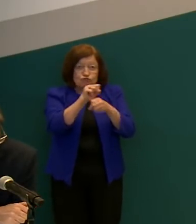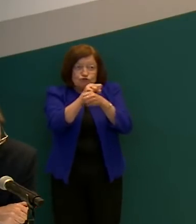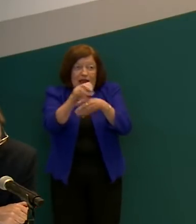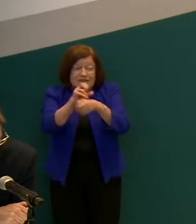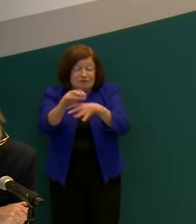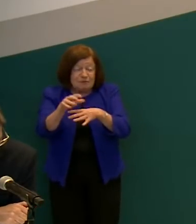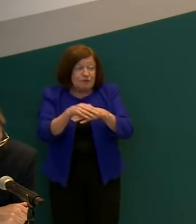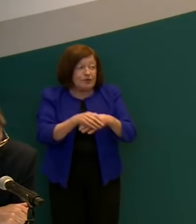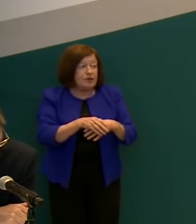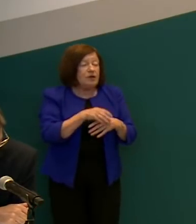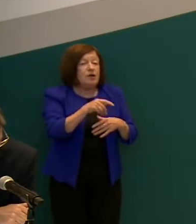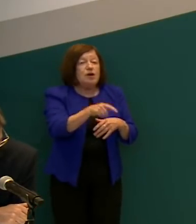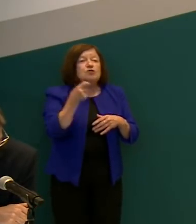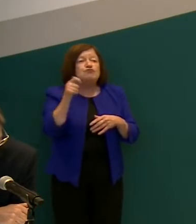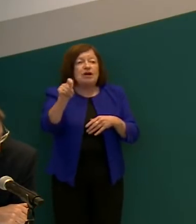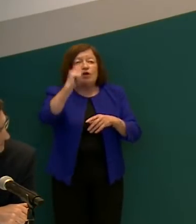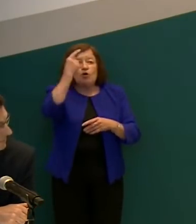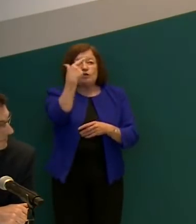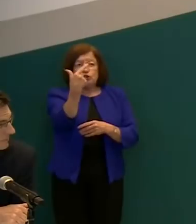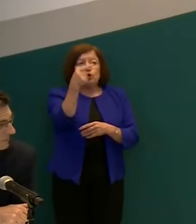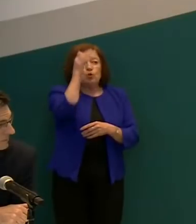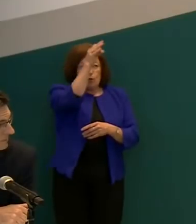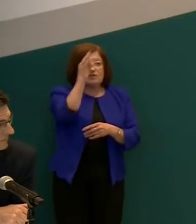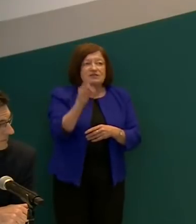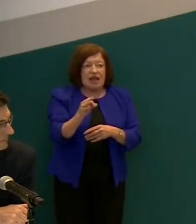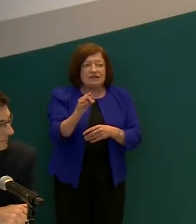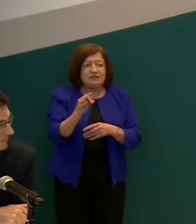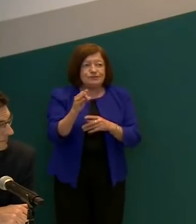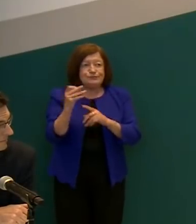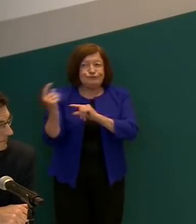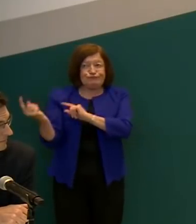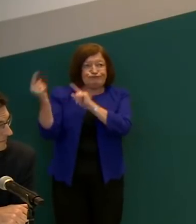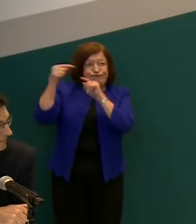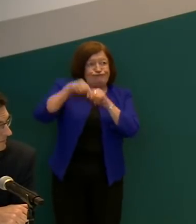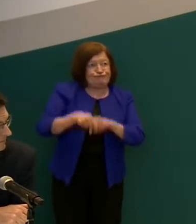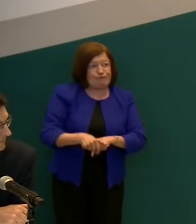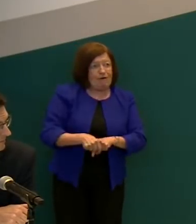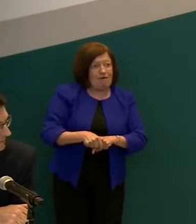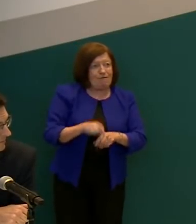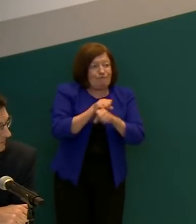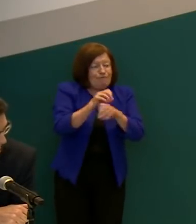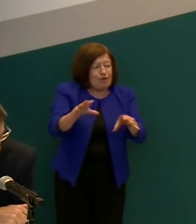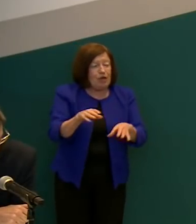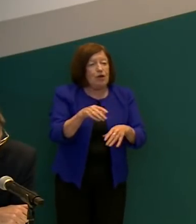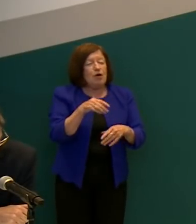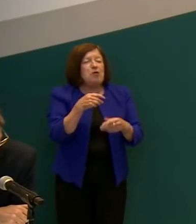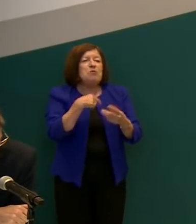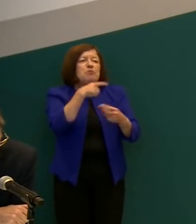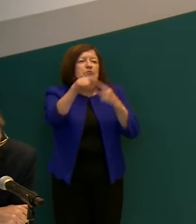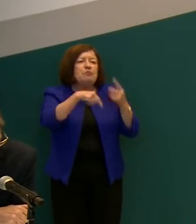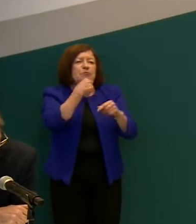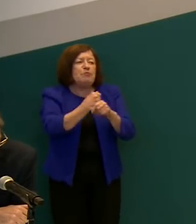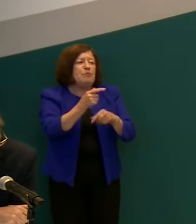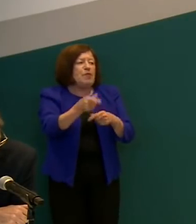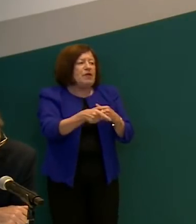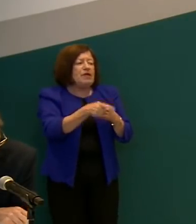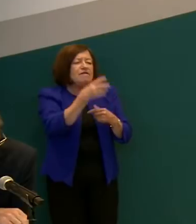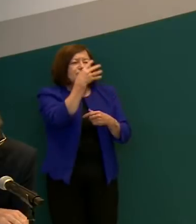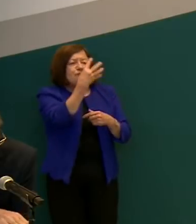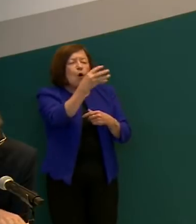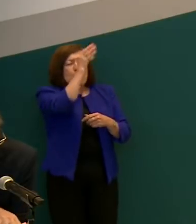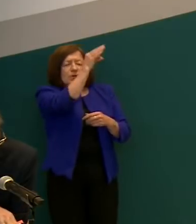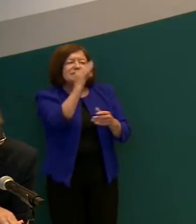There's an important thing about travel. Only 2% were imported cases, whereas about twice that, about